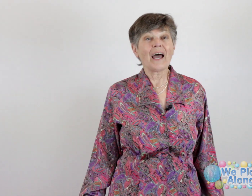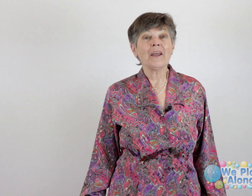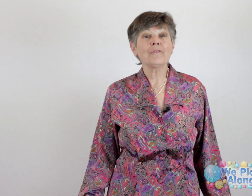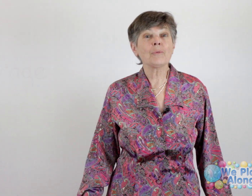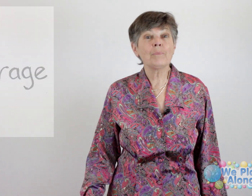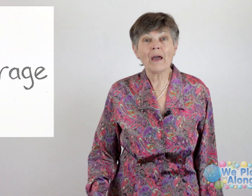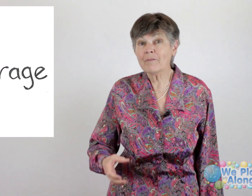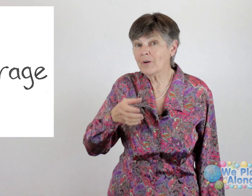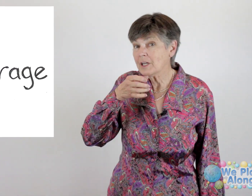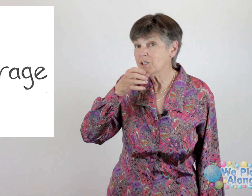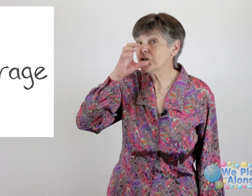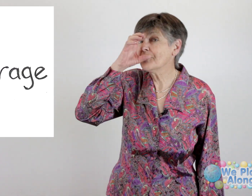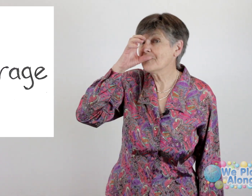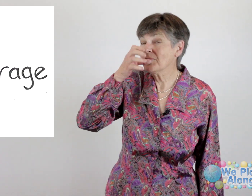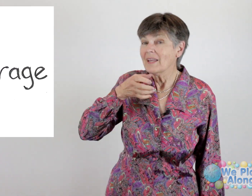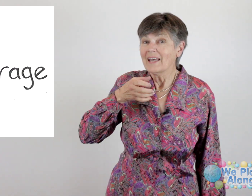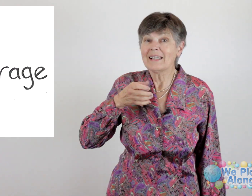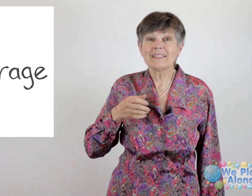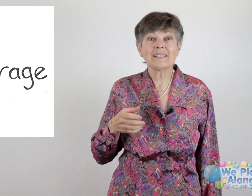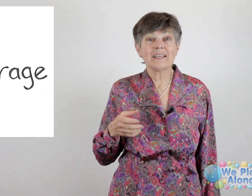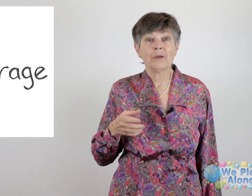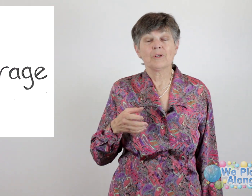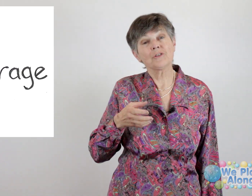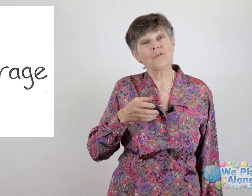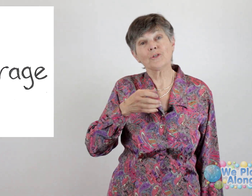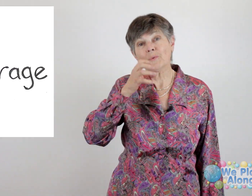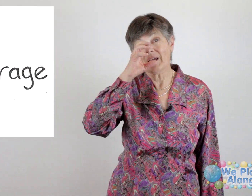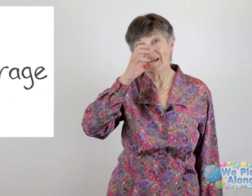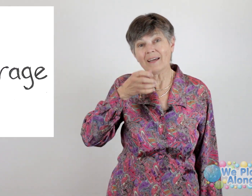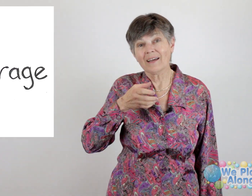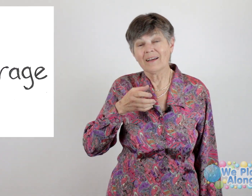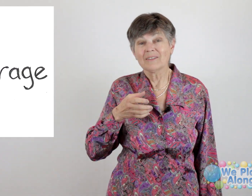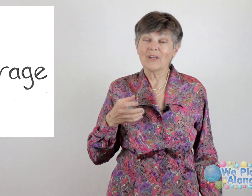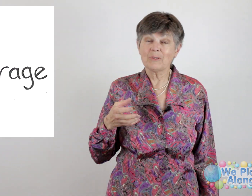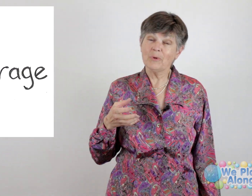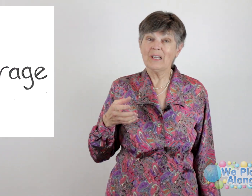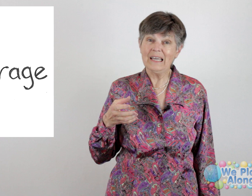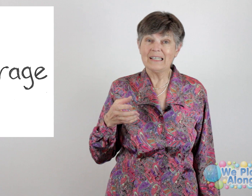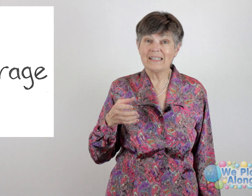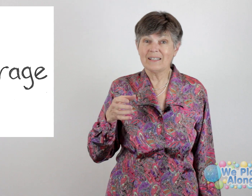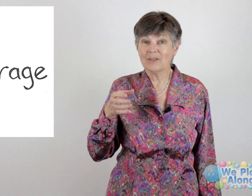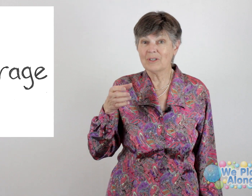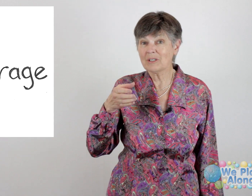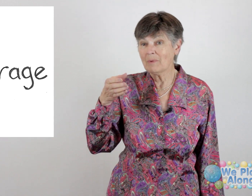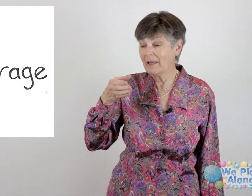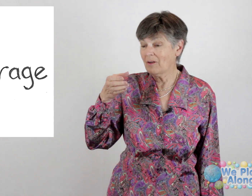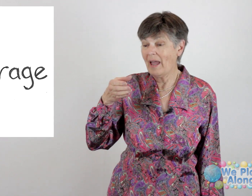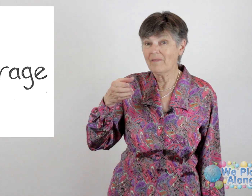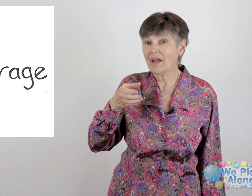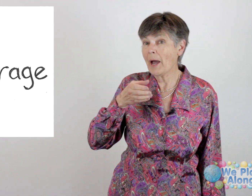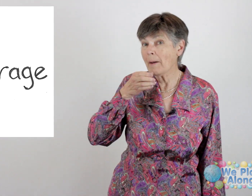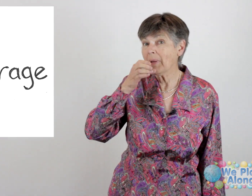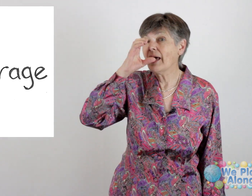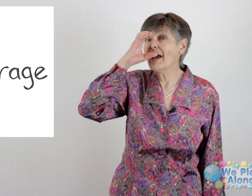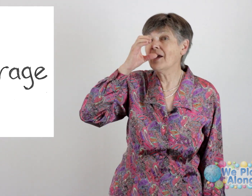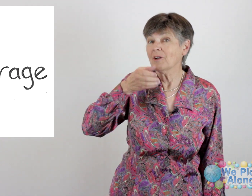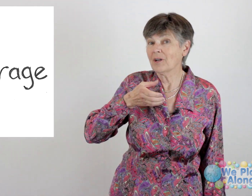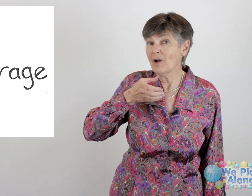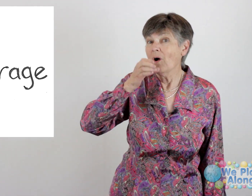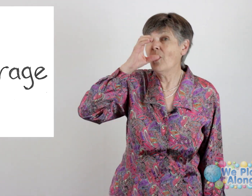sign for beverage is the same as for drink. So that's pretty easy. So you just you have a cup and you're going to